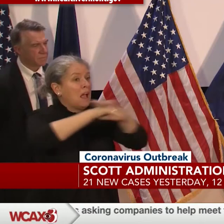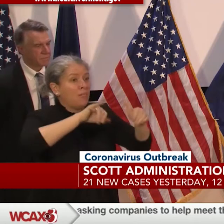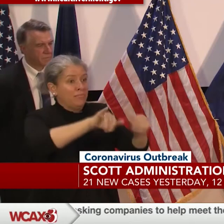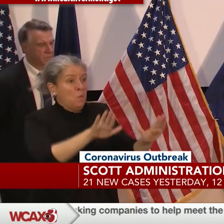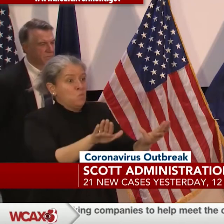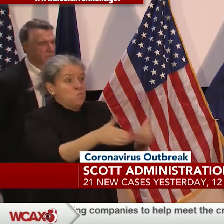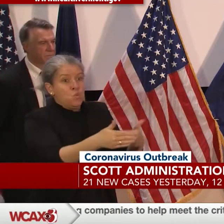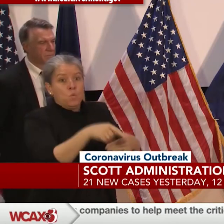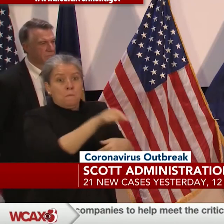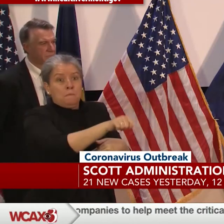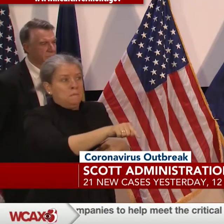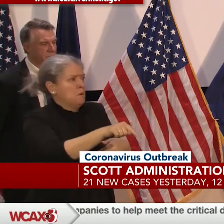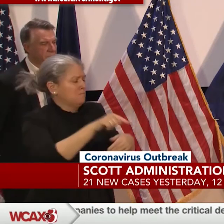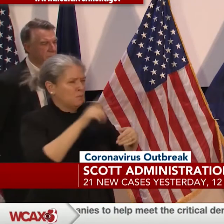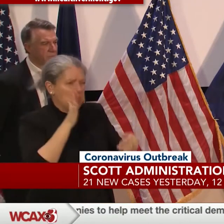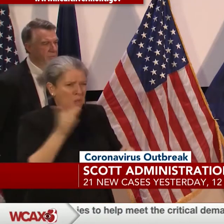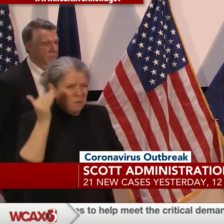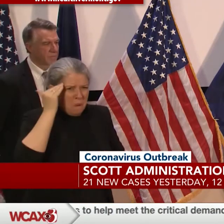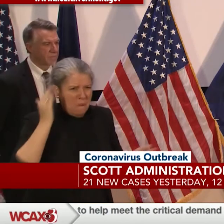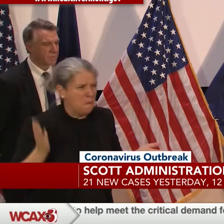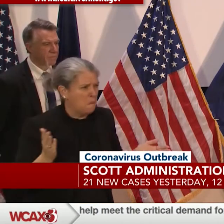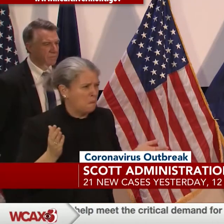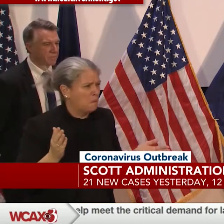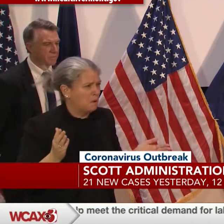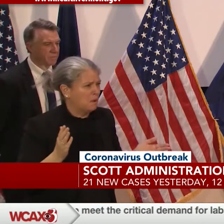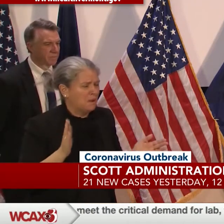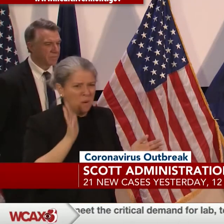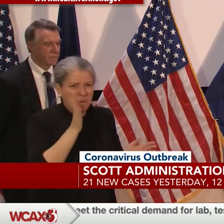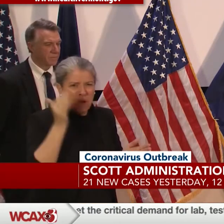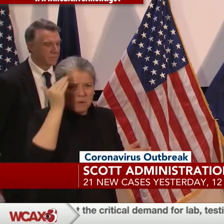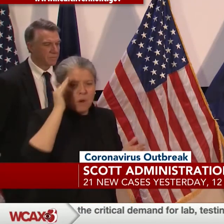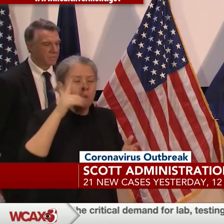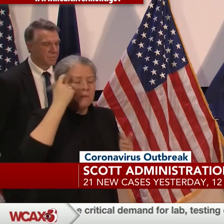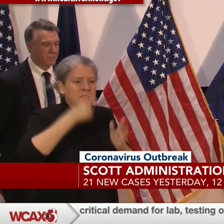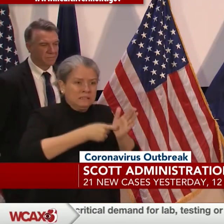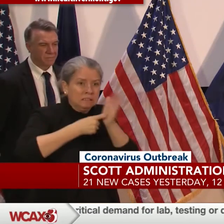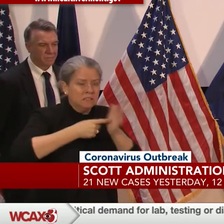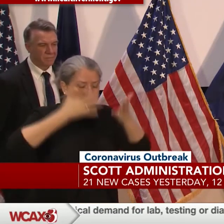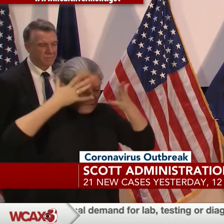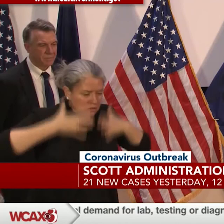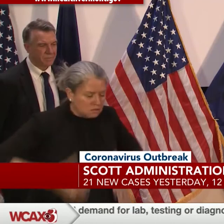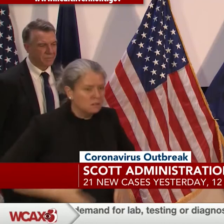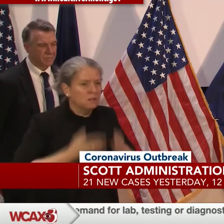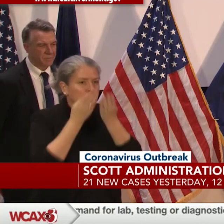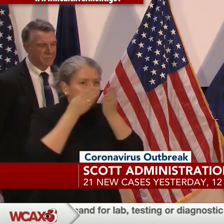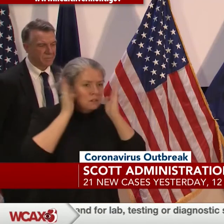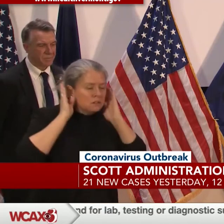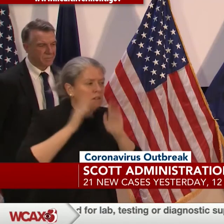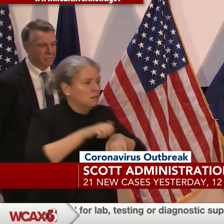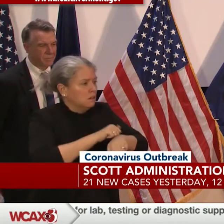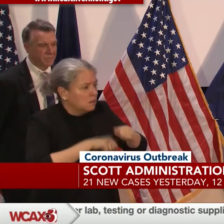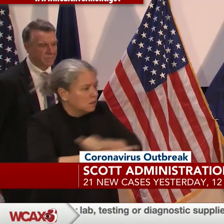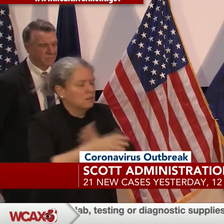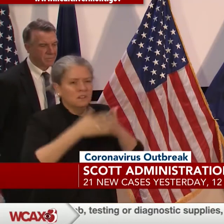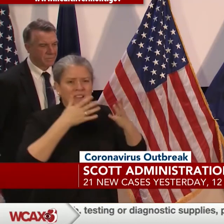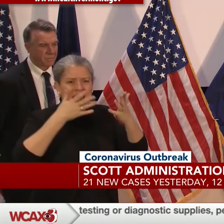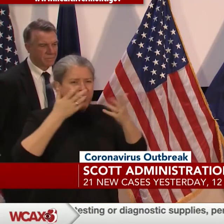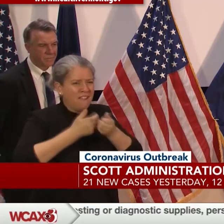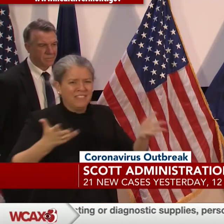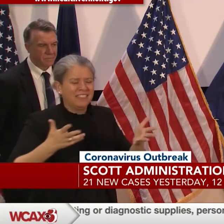room specifically would be aware of what they need to be donning in terms of the appropriate protective